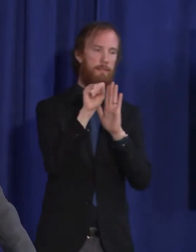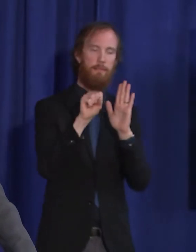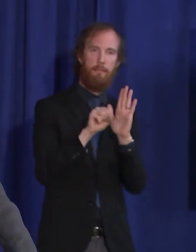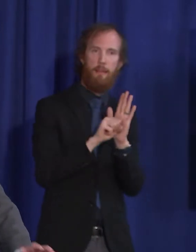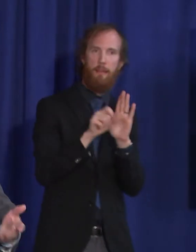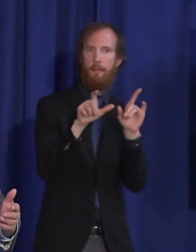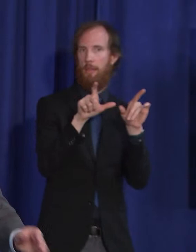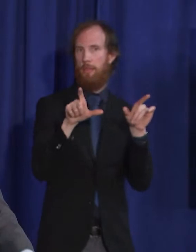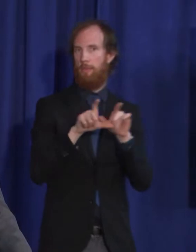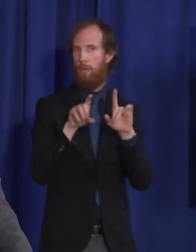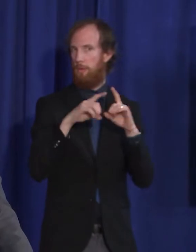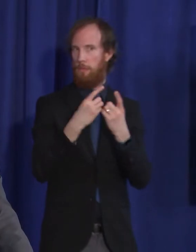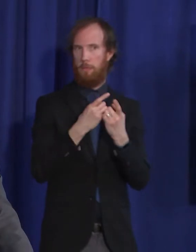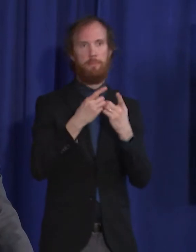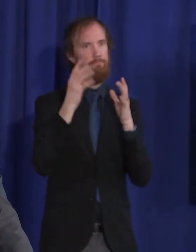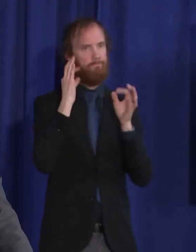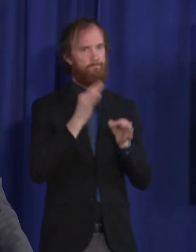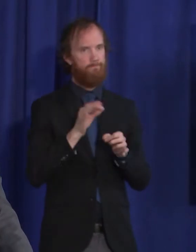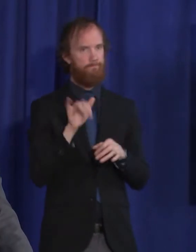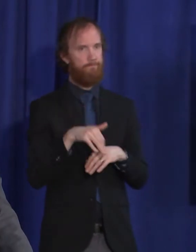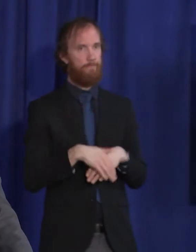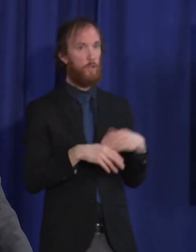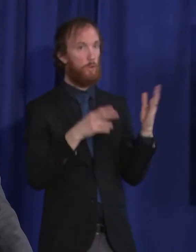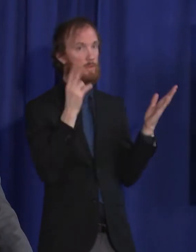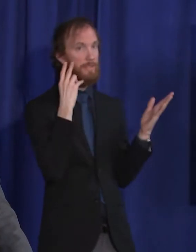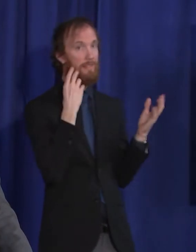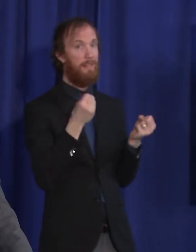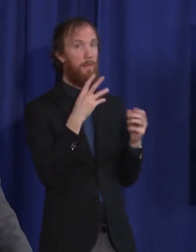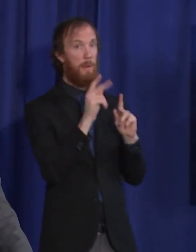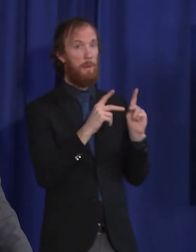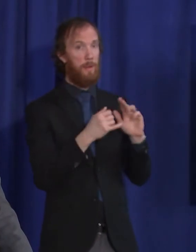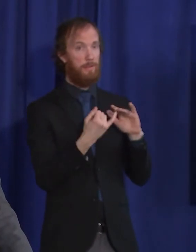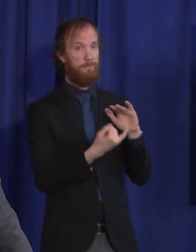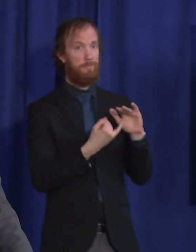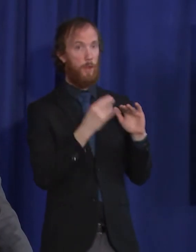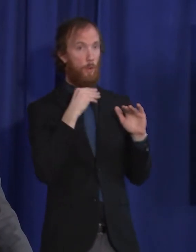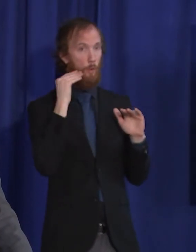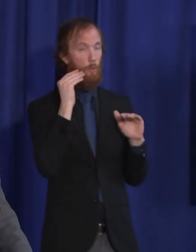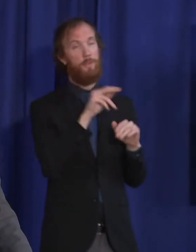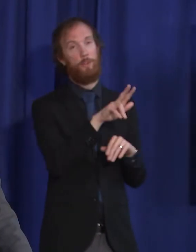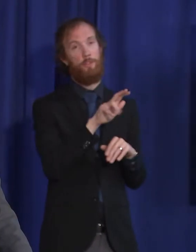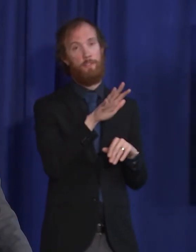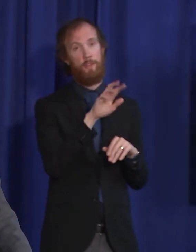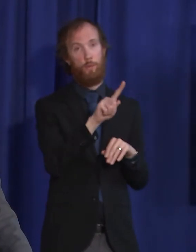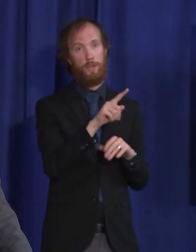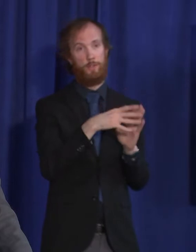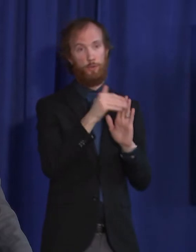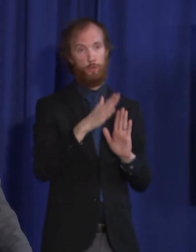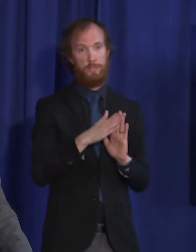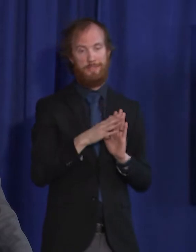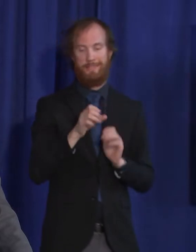Department of Health. You can see the numbers right now that are being quarantined: 351 students, 73 staff.